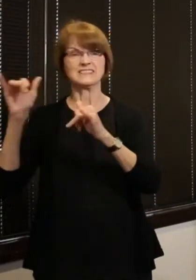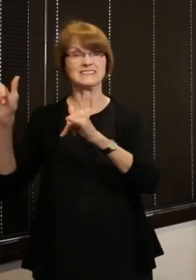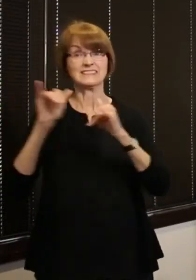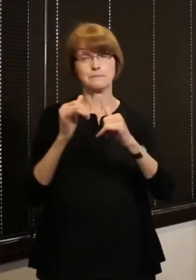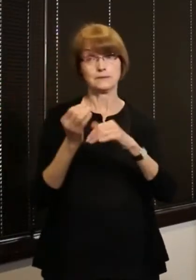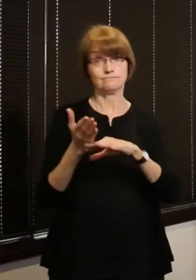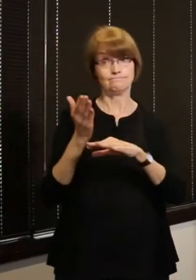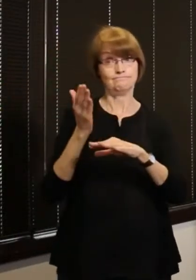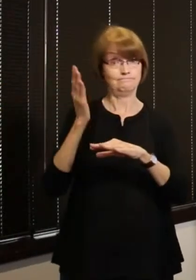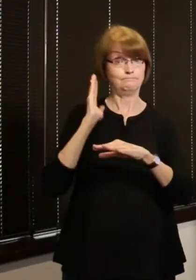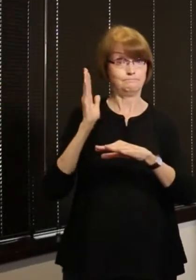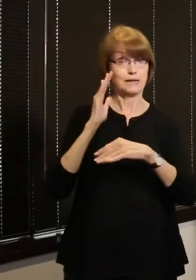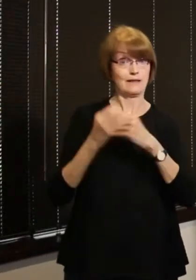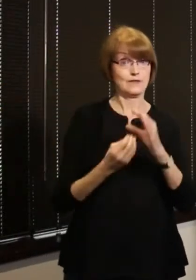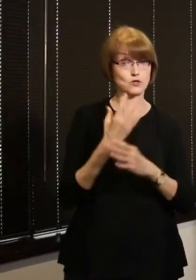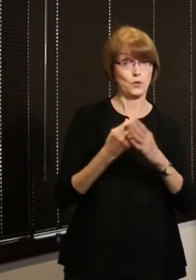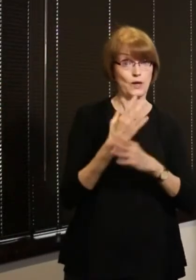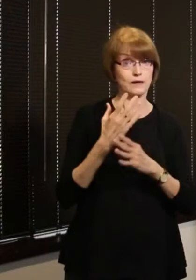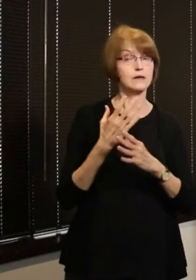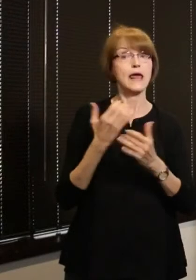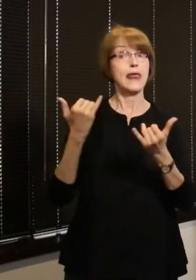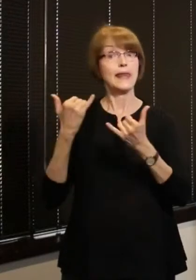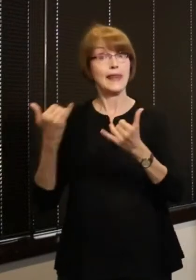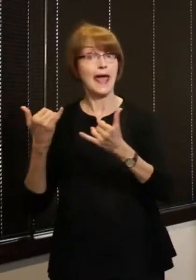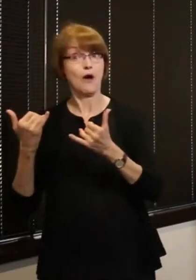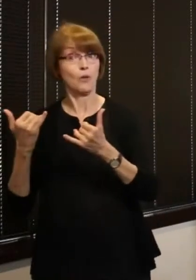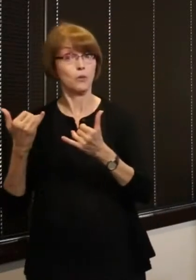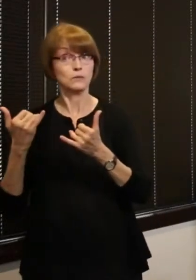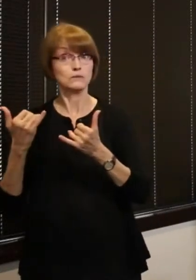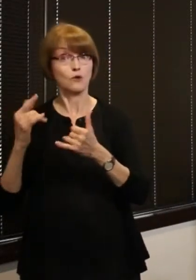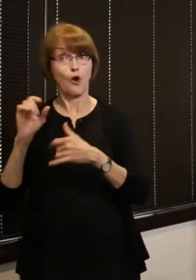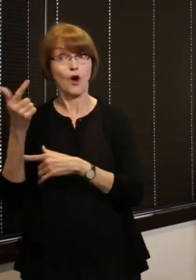occur until September. And again, this is